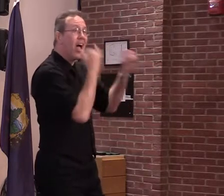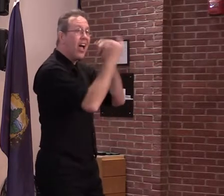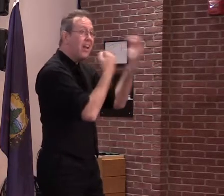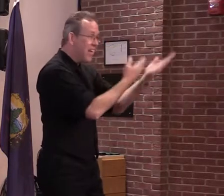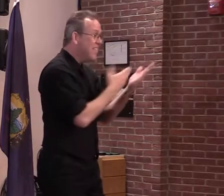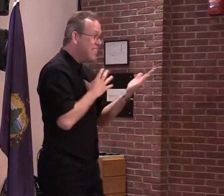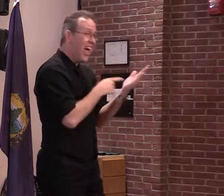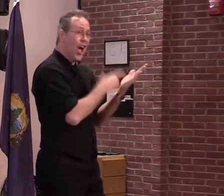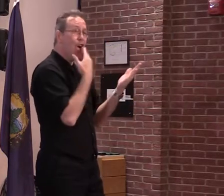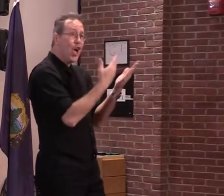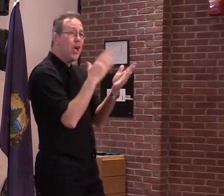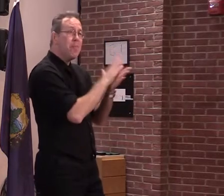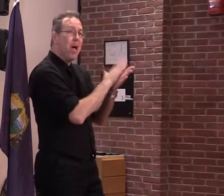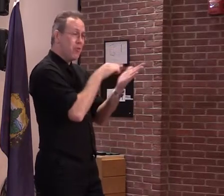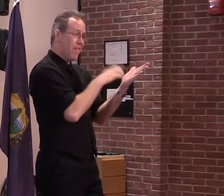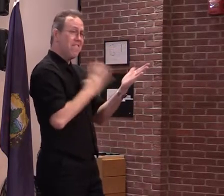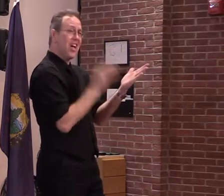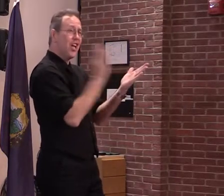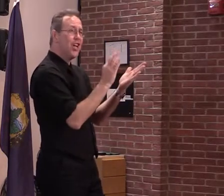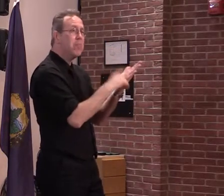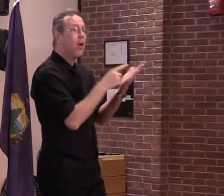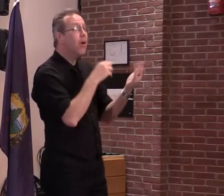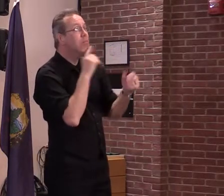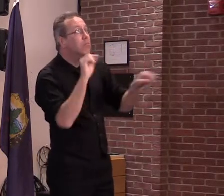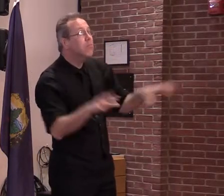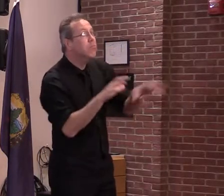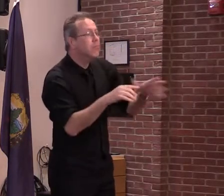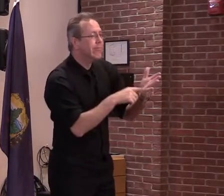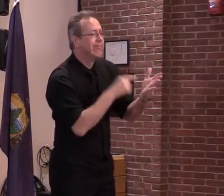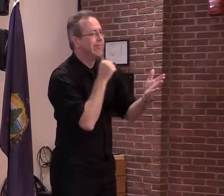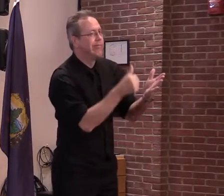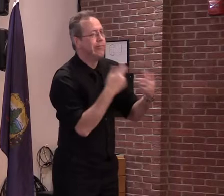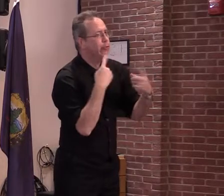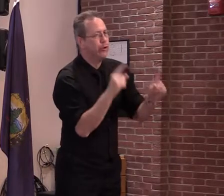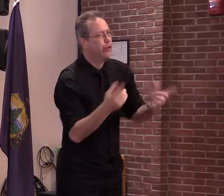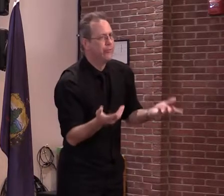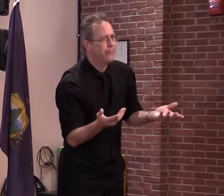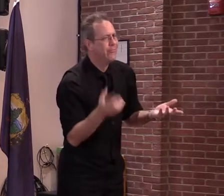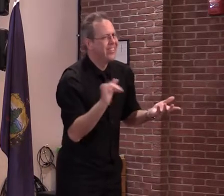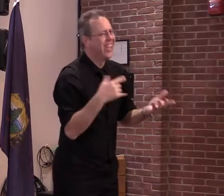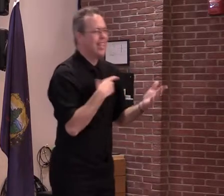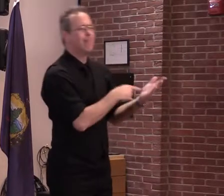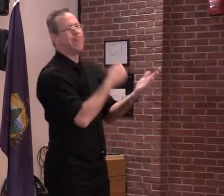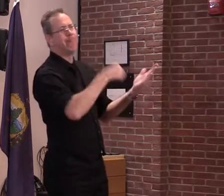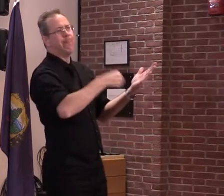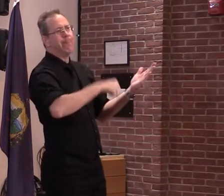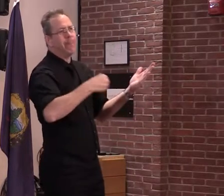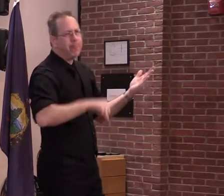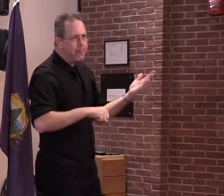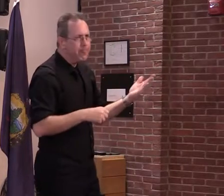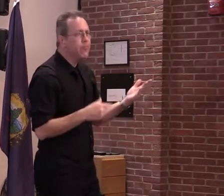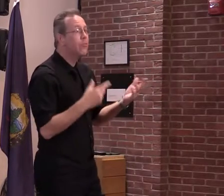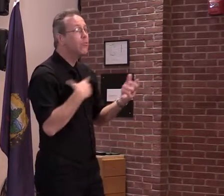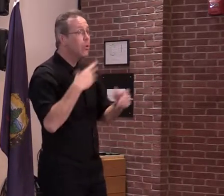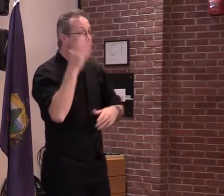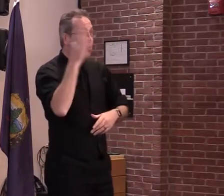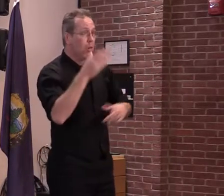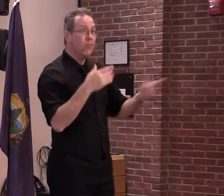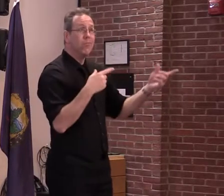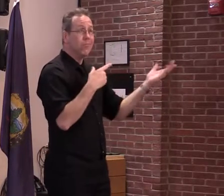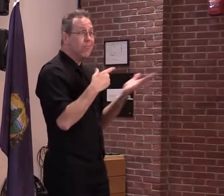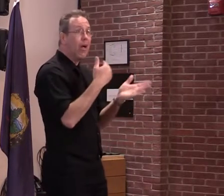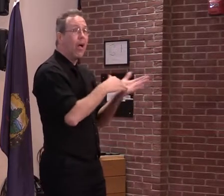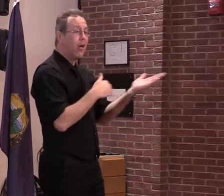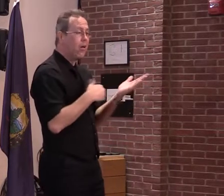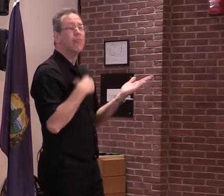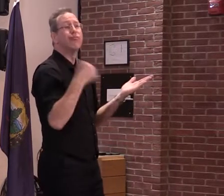harm than good. And I certainly won't hesitate to do it again, if I think it's necessary.